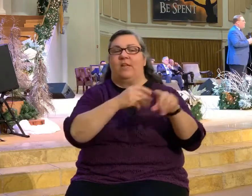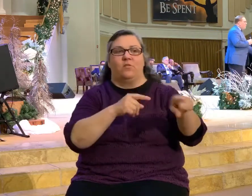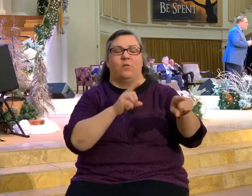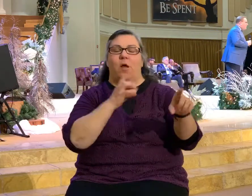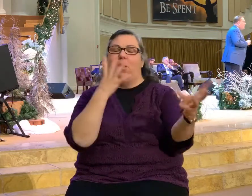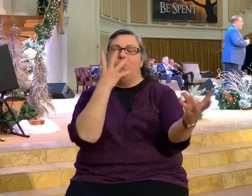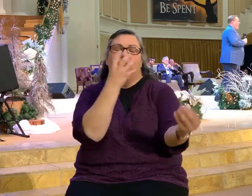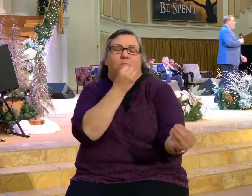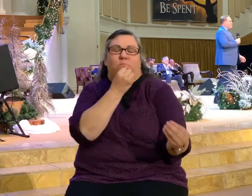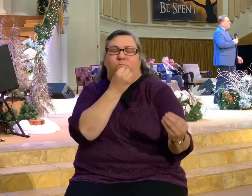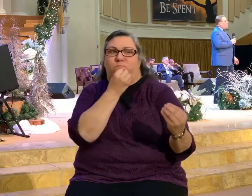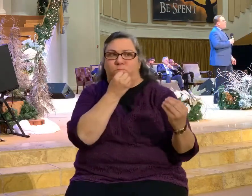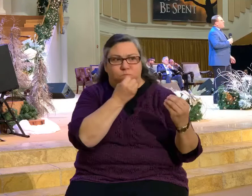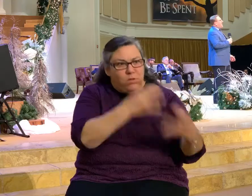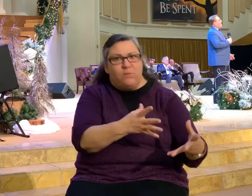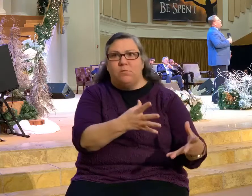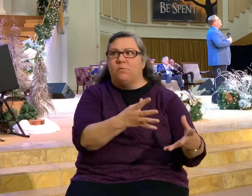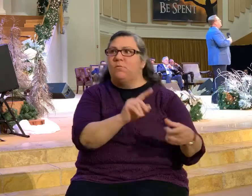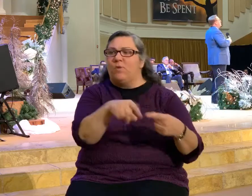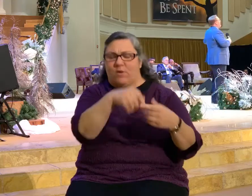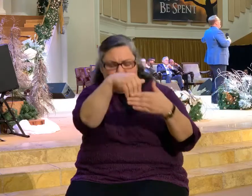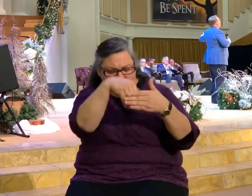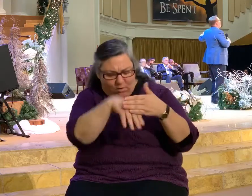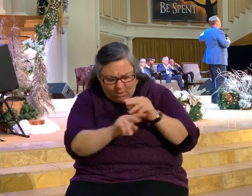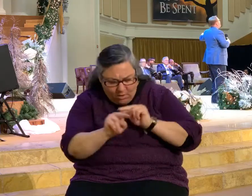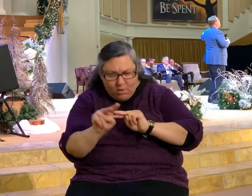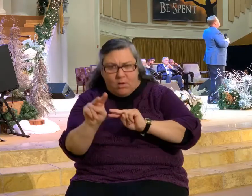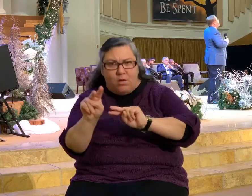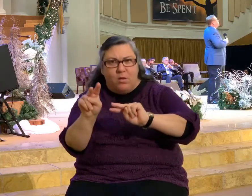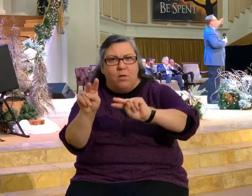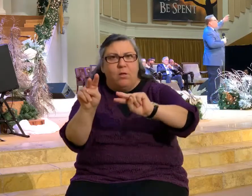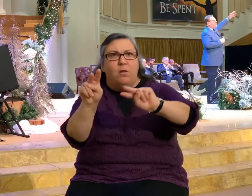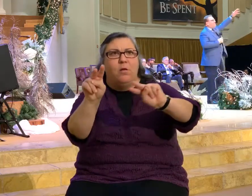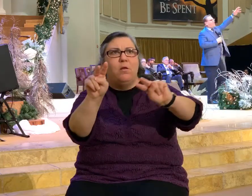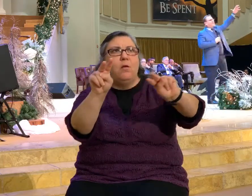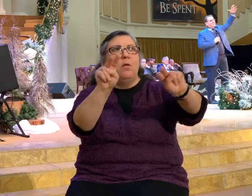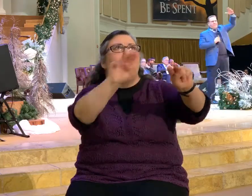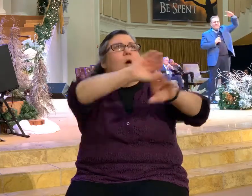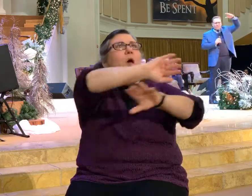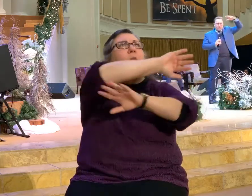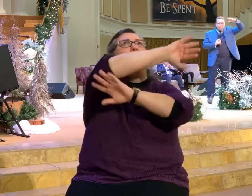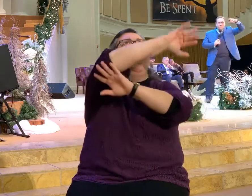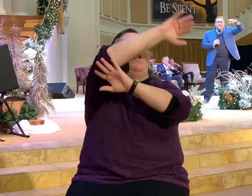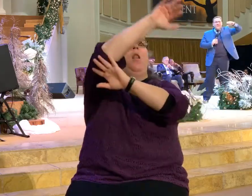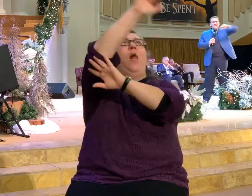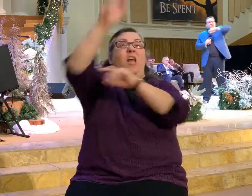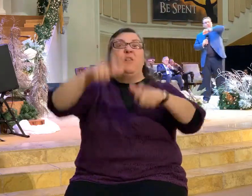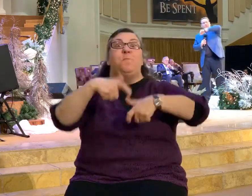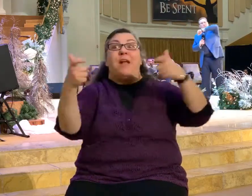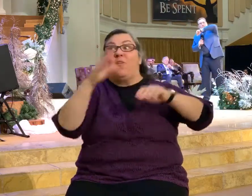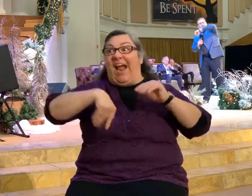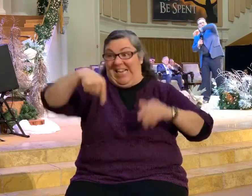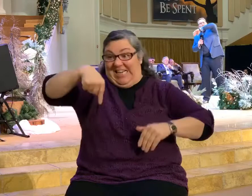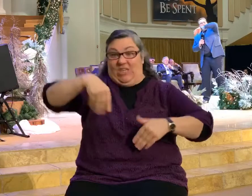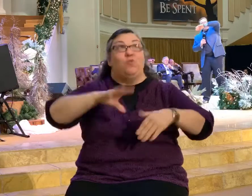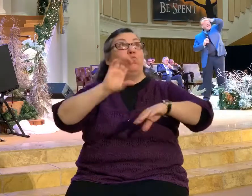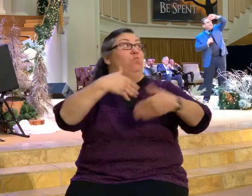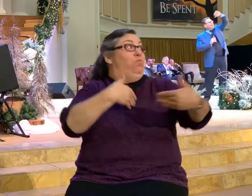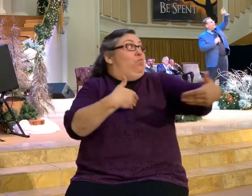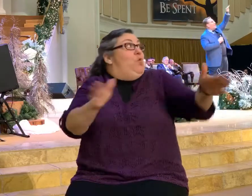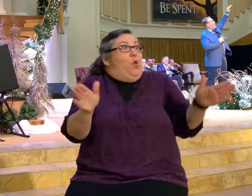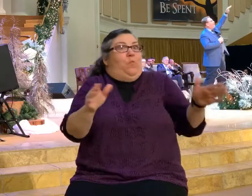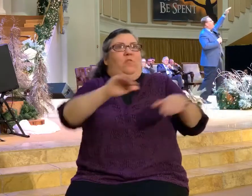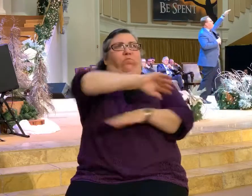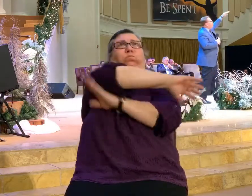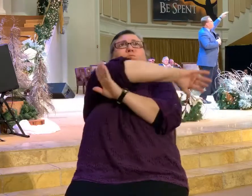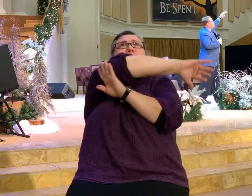it is beautiful. And as you walk in, you look at that huge dome, bigger than this room. Huge,